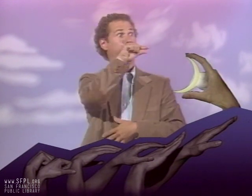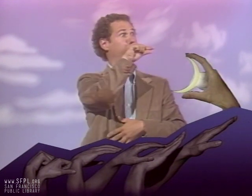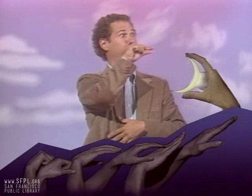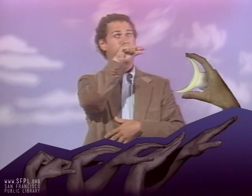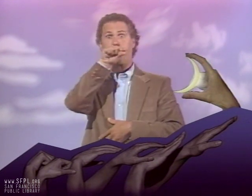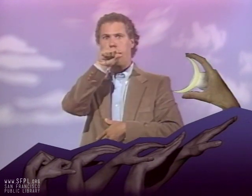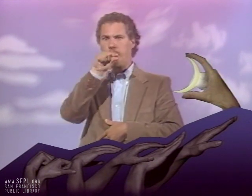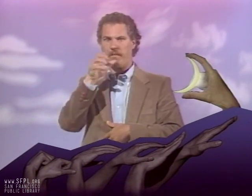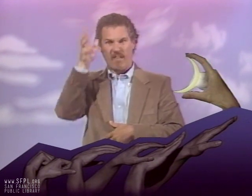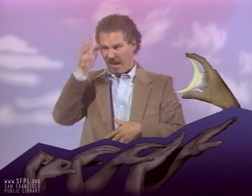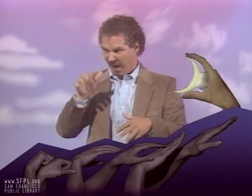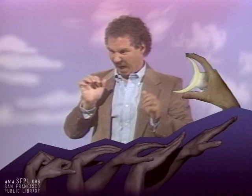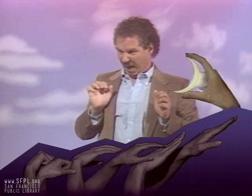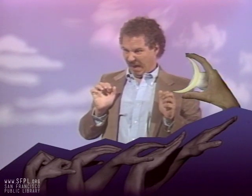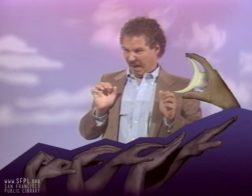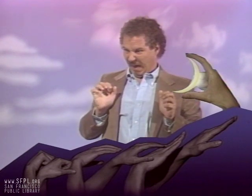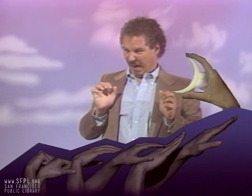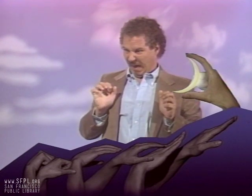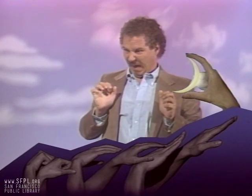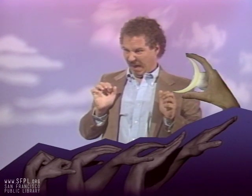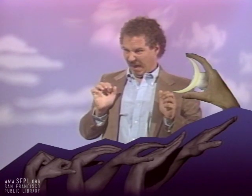honey. Chirp. Heavens!